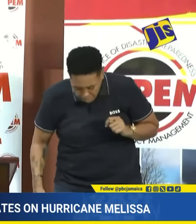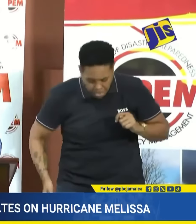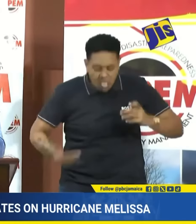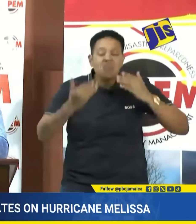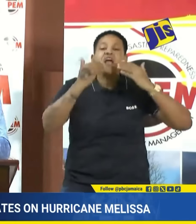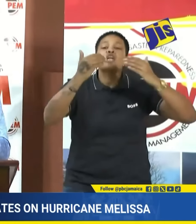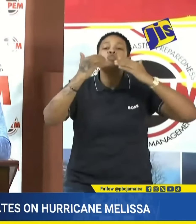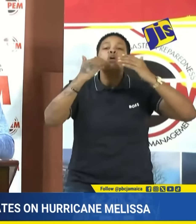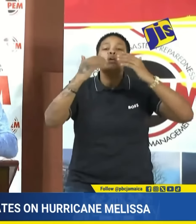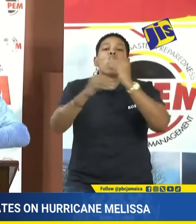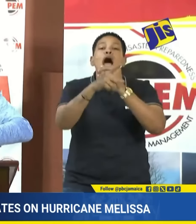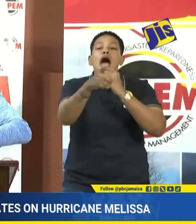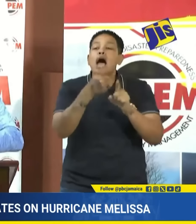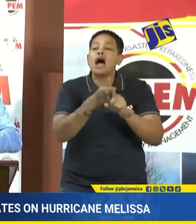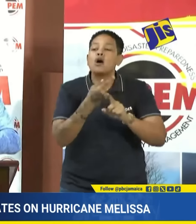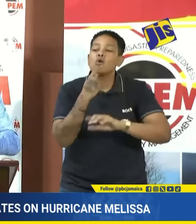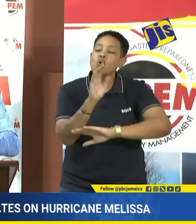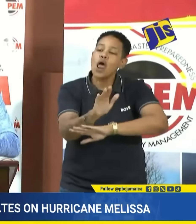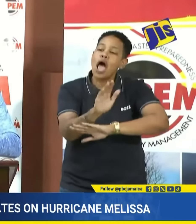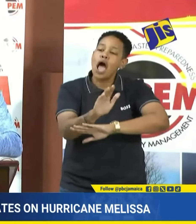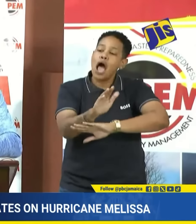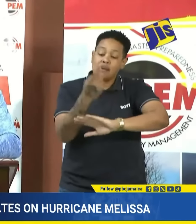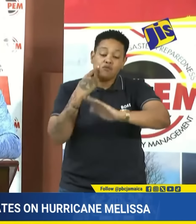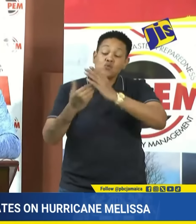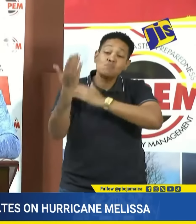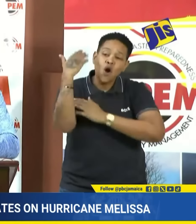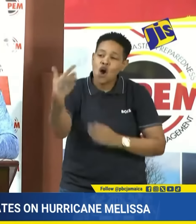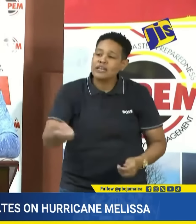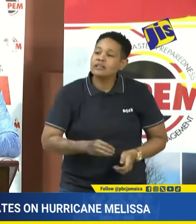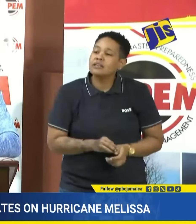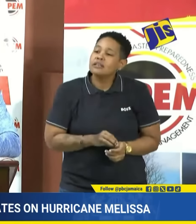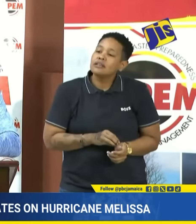Thank you very much. Good afternoon, good morning